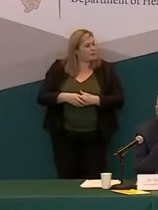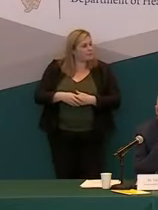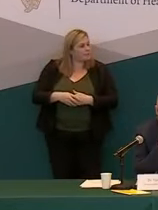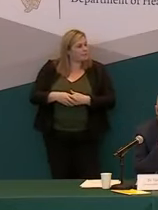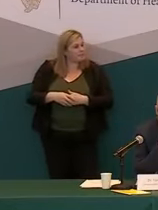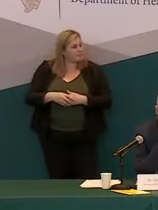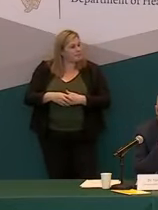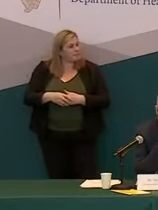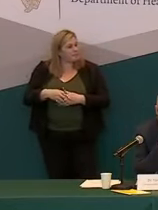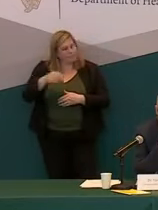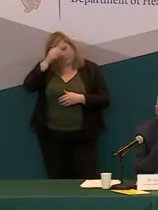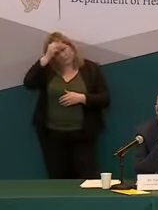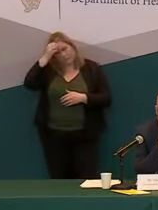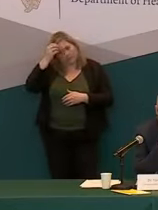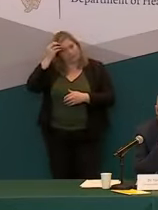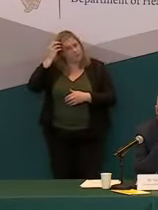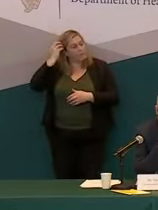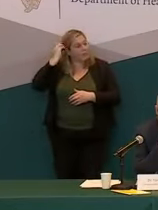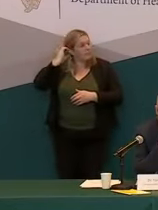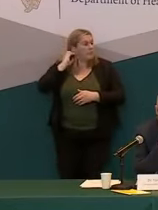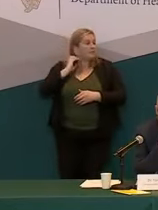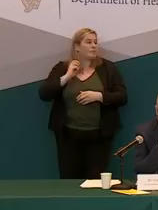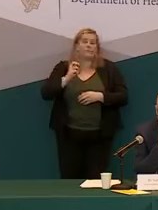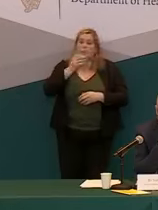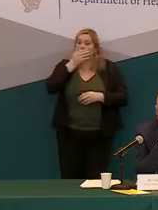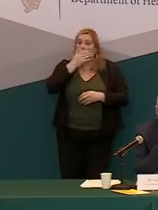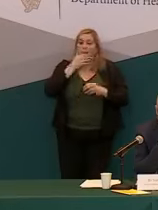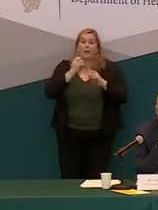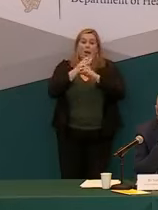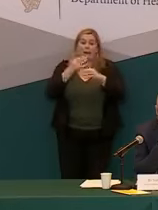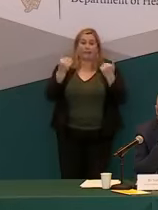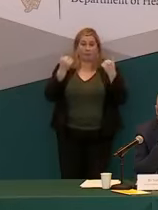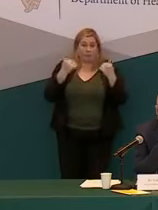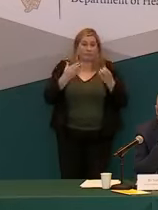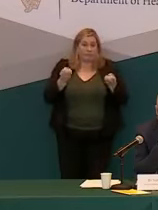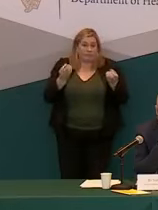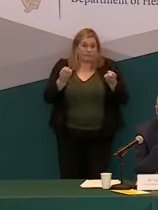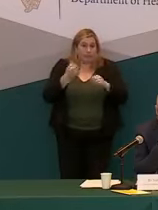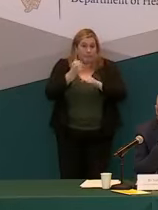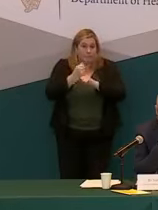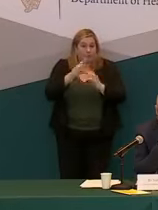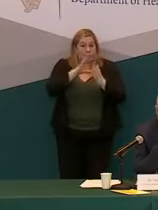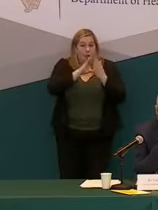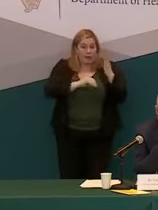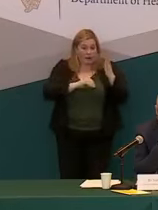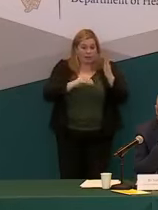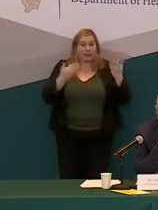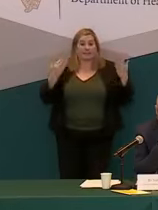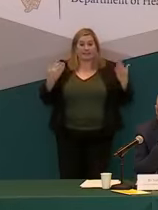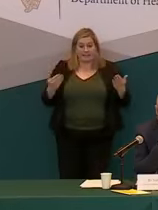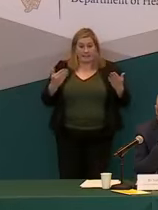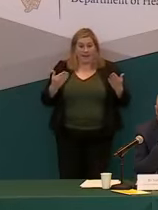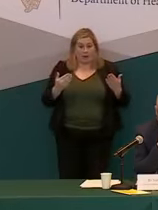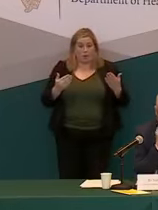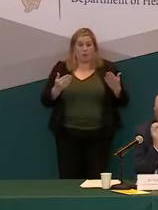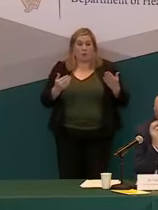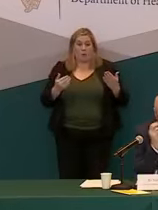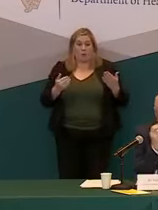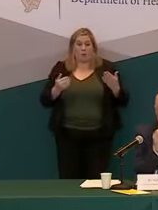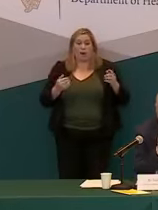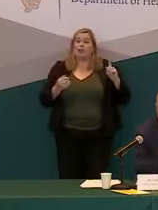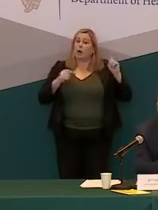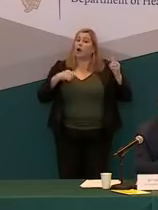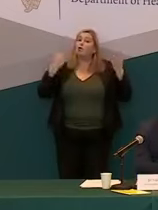So with all of the caveats that surround models, here's what might have happened. So we're